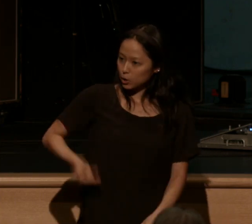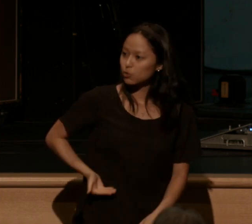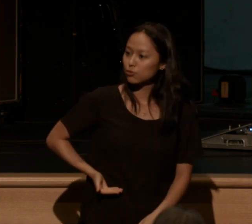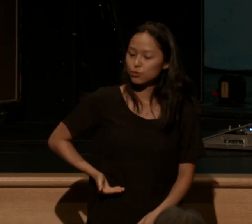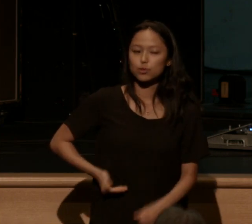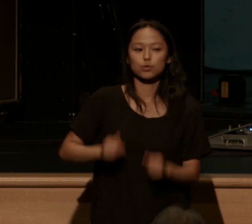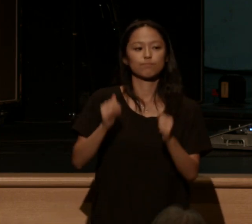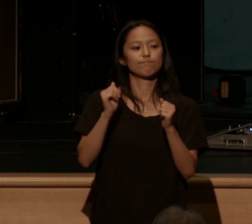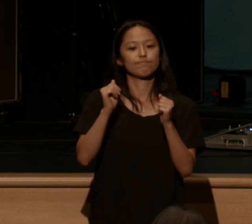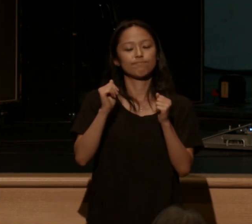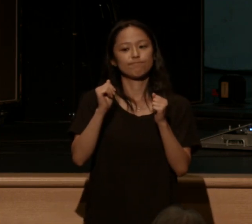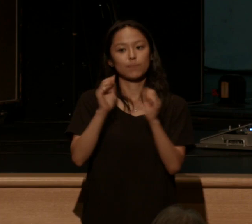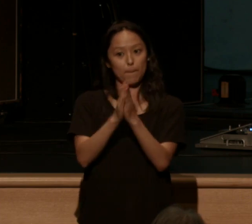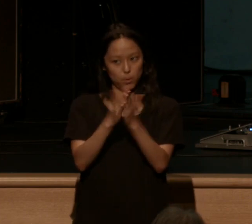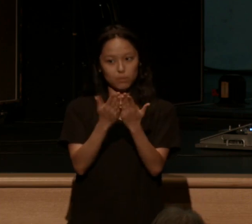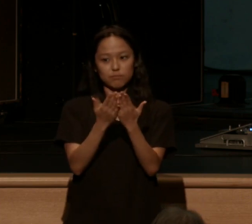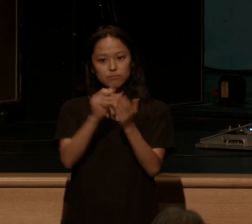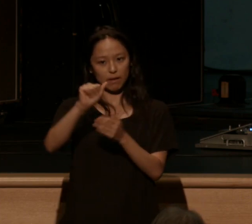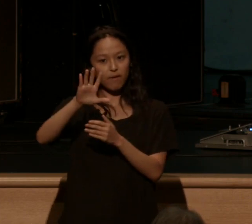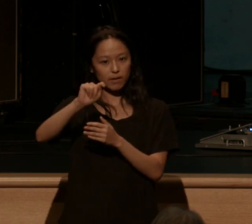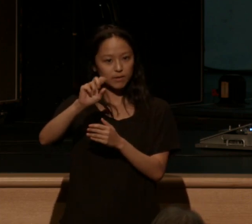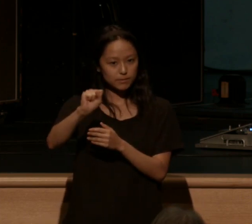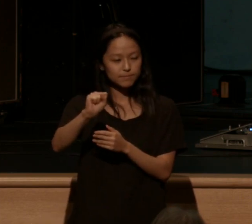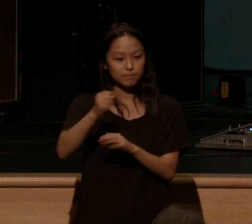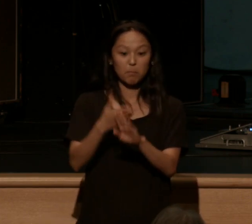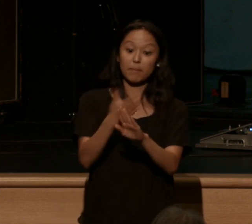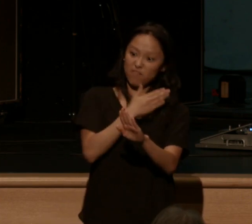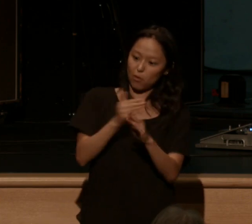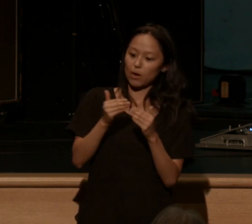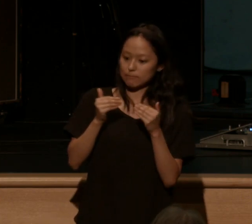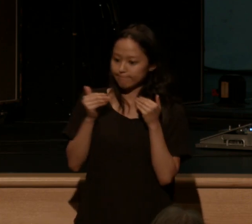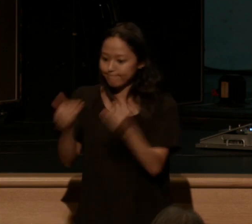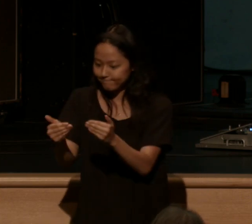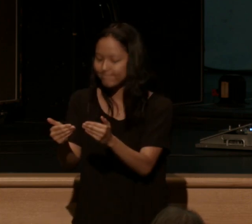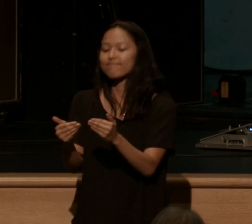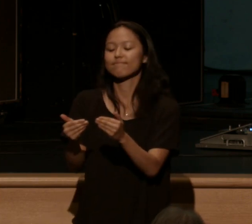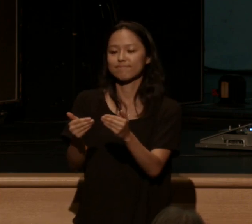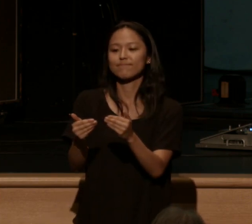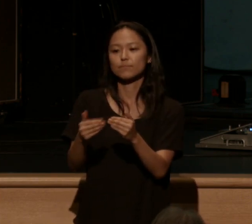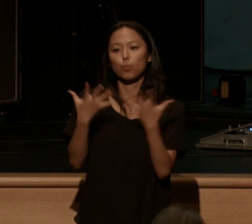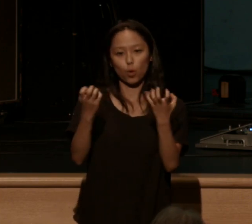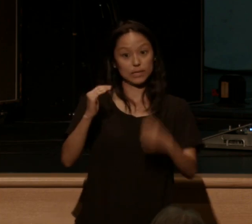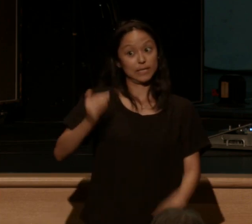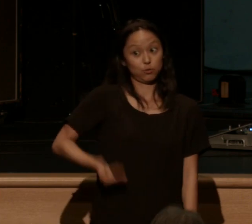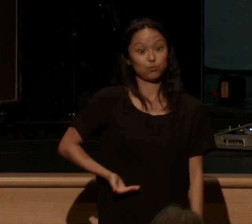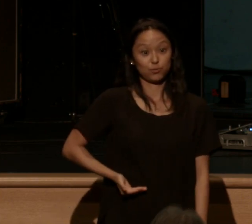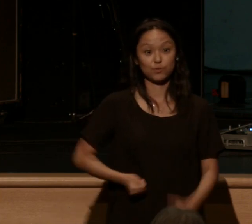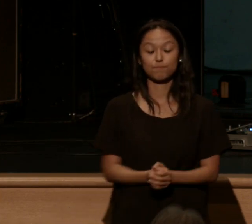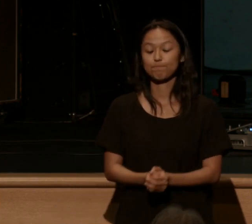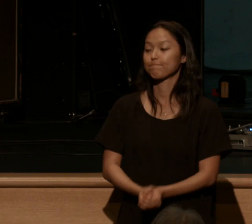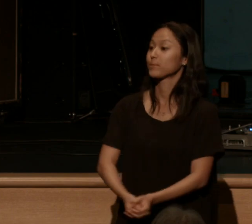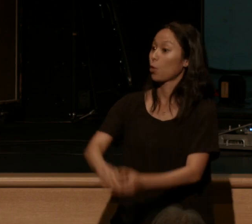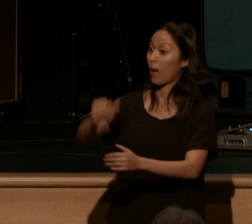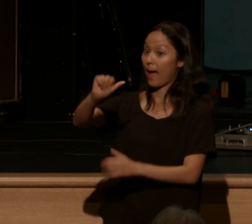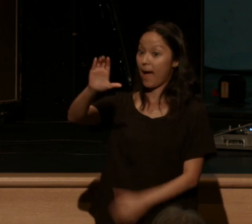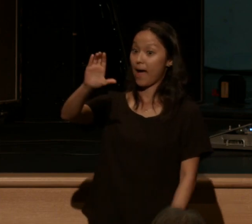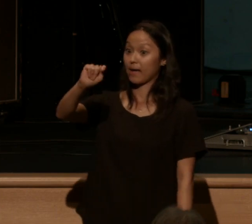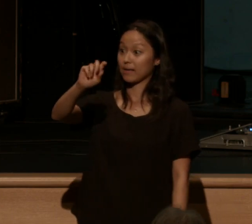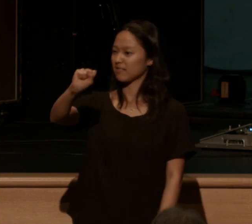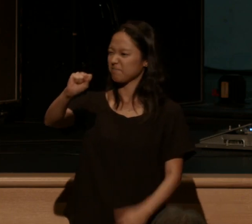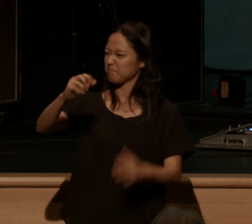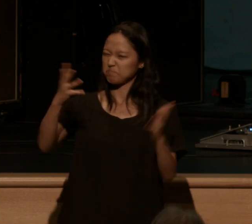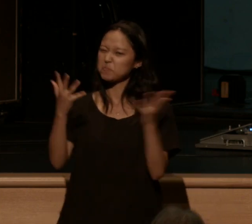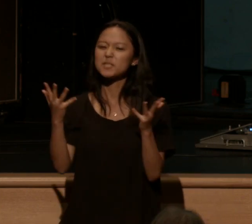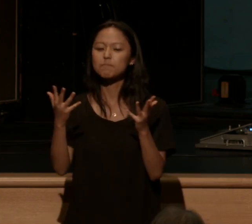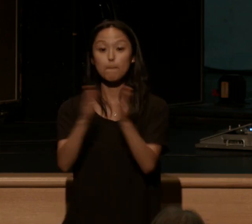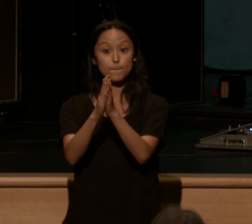message like this and a book like this before we get into the meat of our passage today. So, what is Acts? The book of